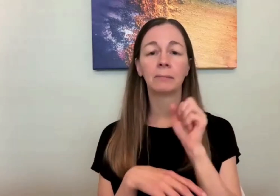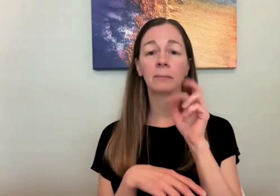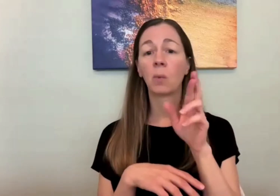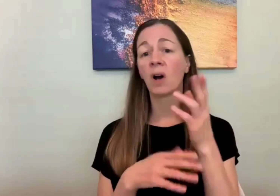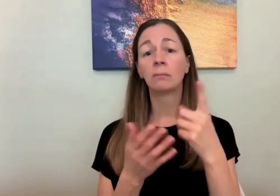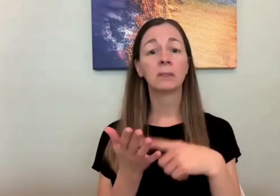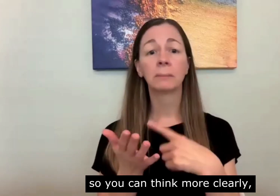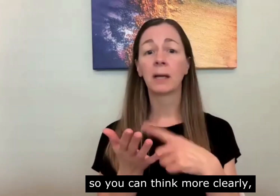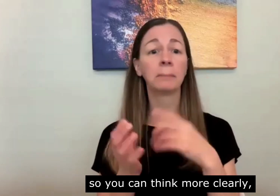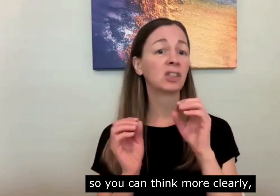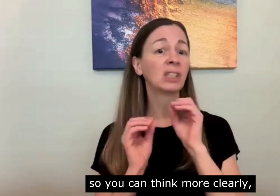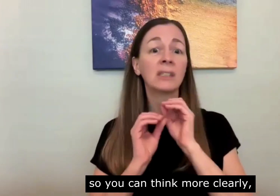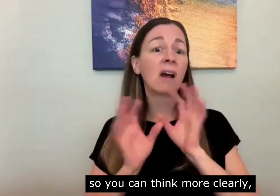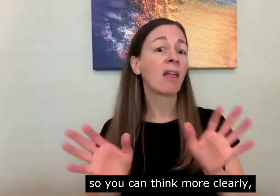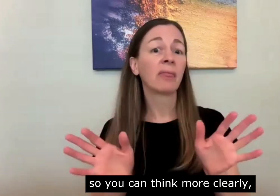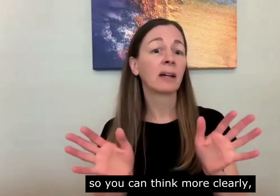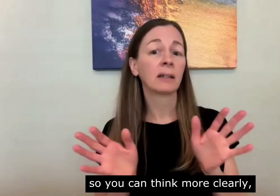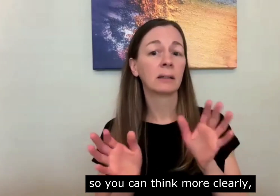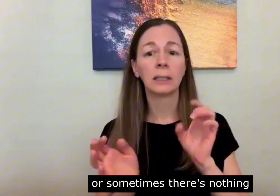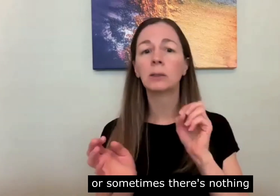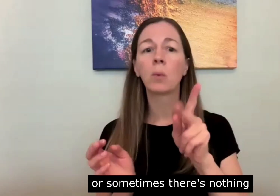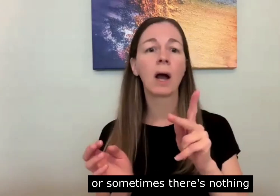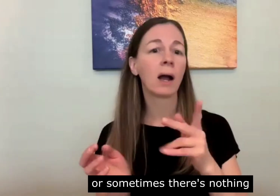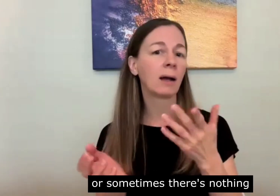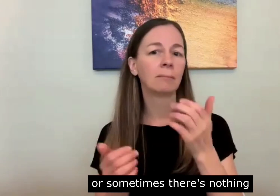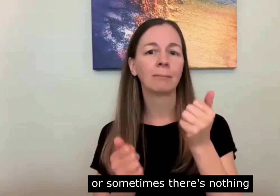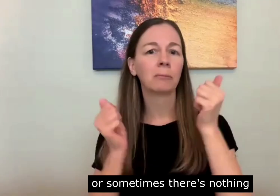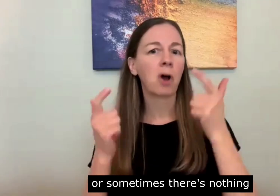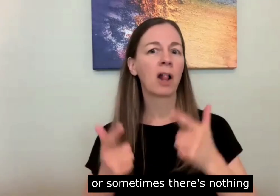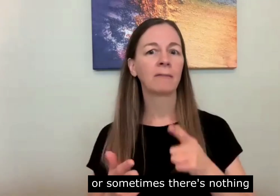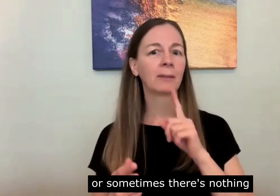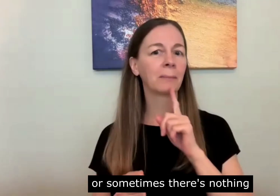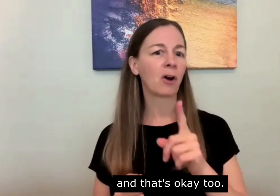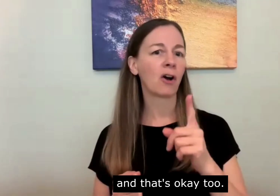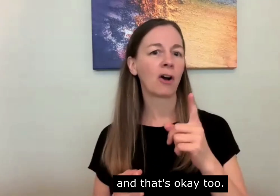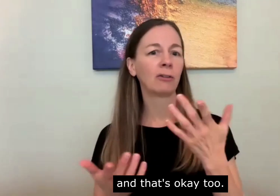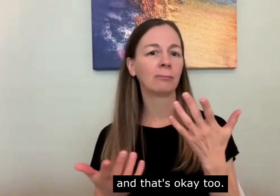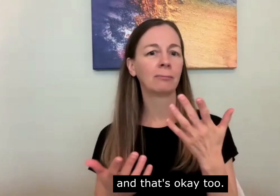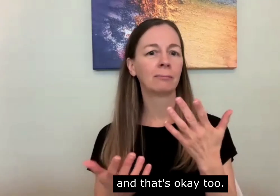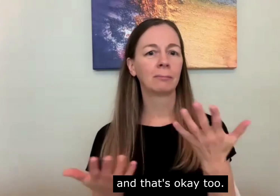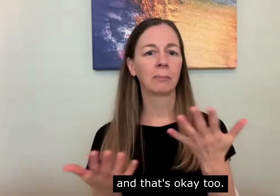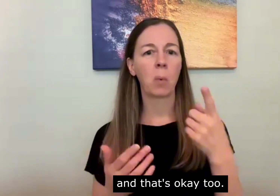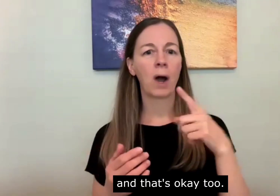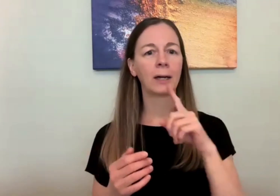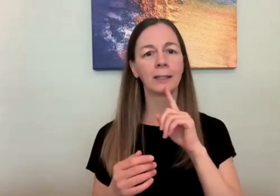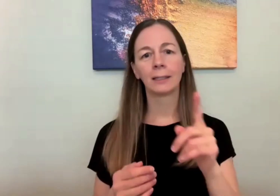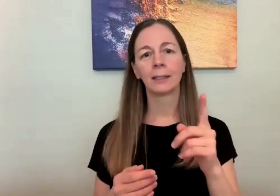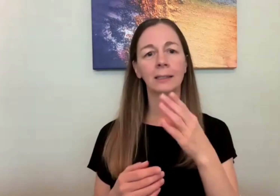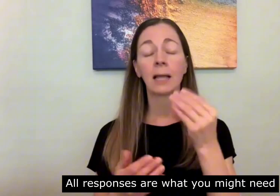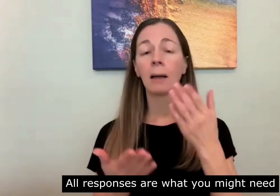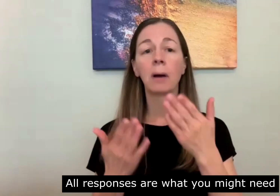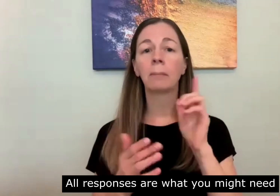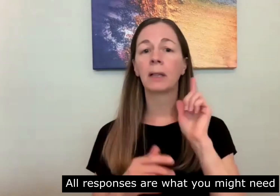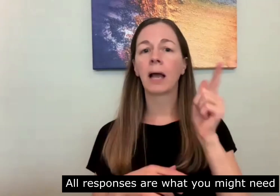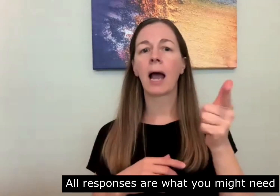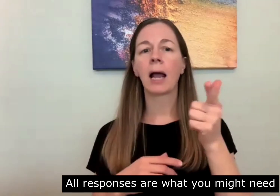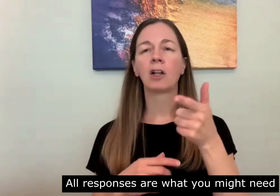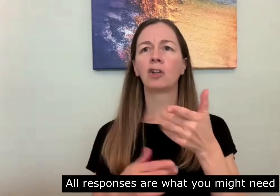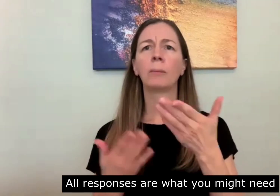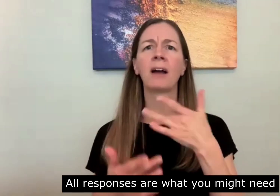so you can think more clearly. Or sometimes there's nothing, and that's okay too. All responses are what you